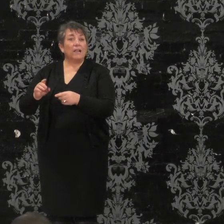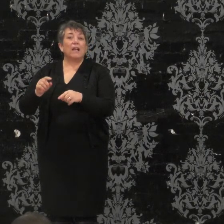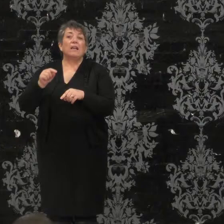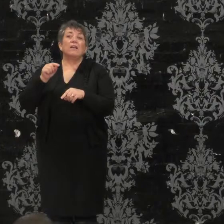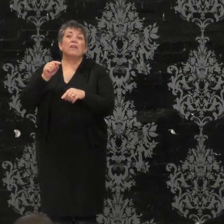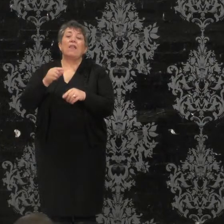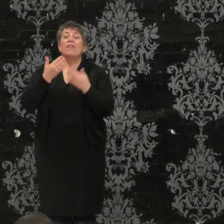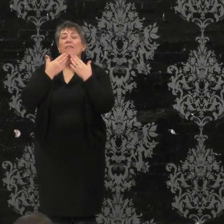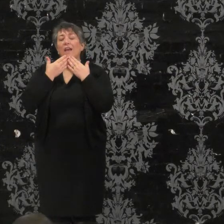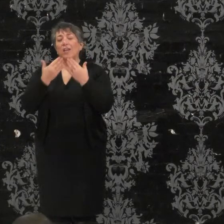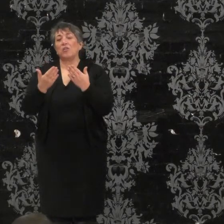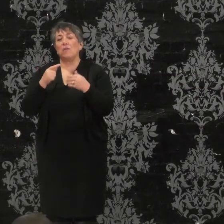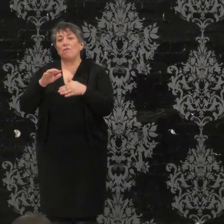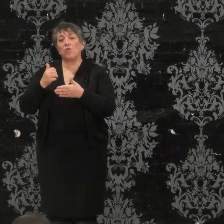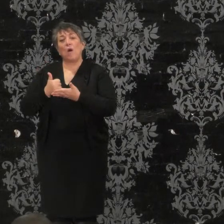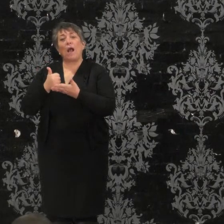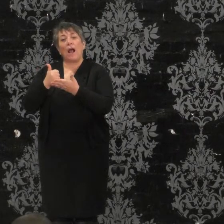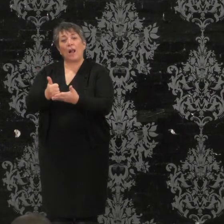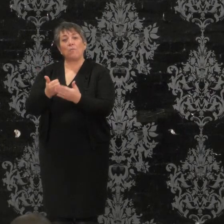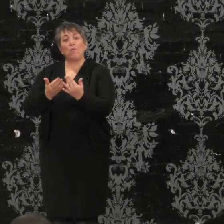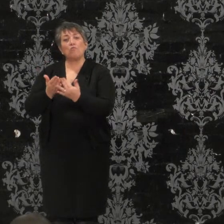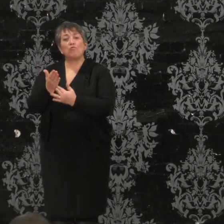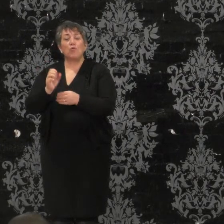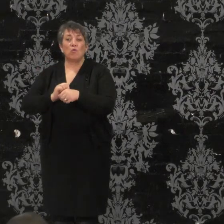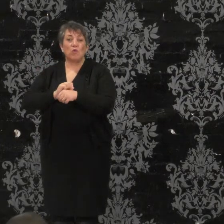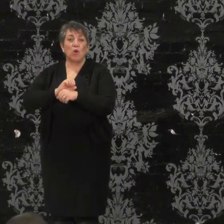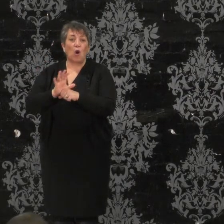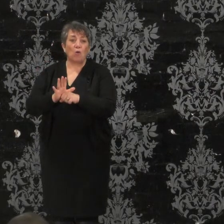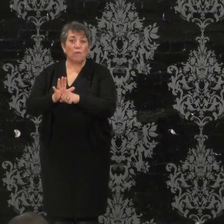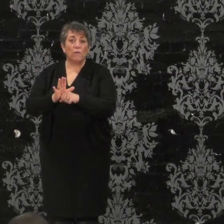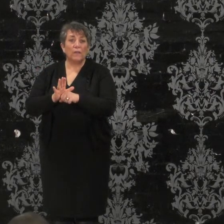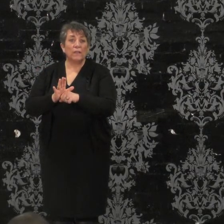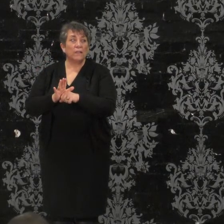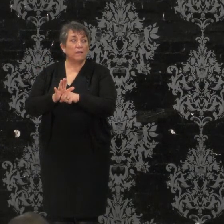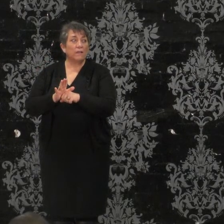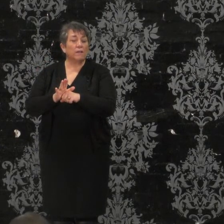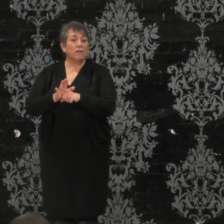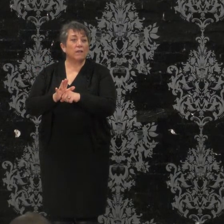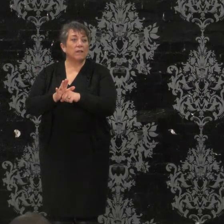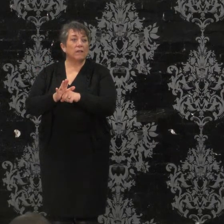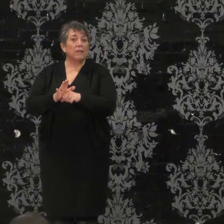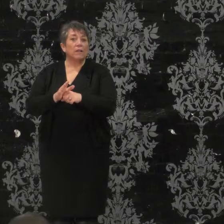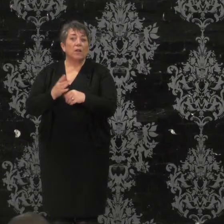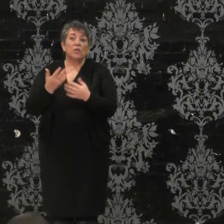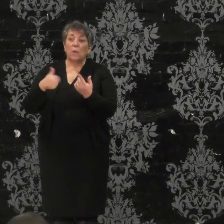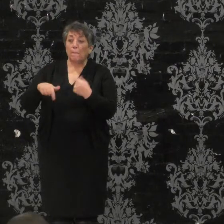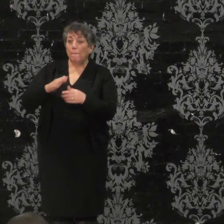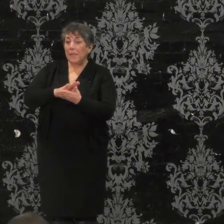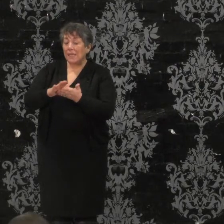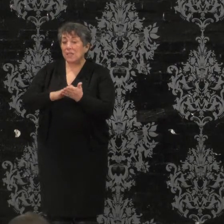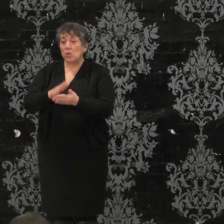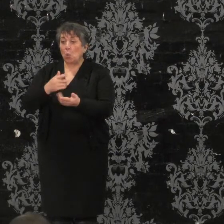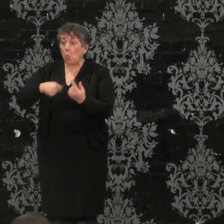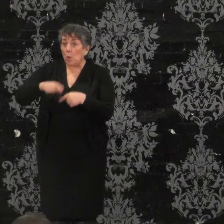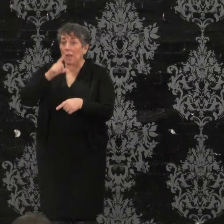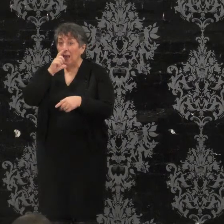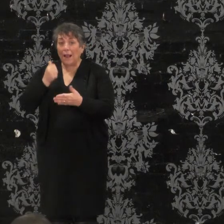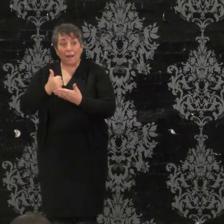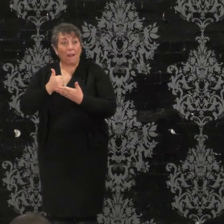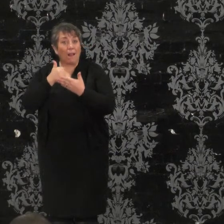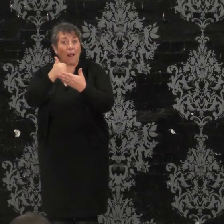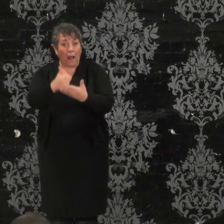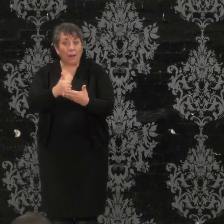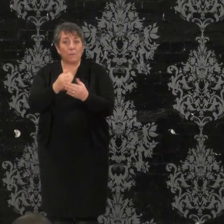team, thank you again for that. So we think we've got a proven track record that we can help on this agenda. Finally, as for the